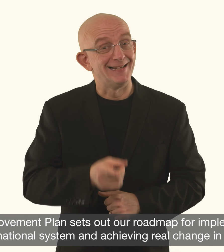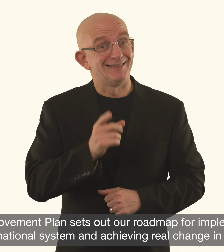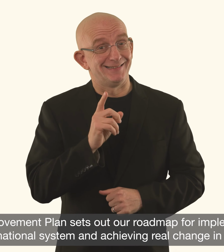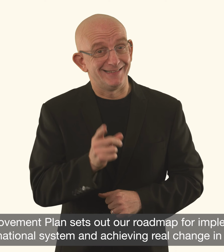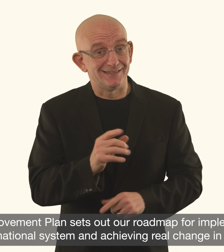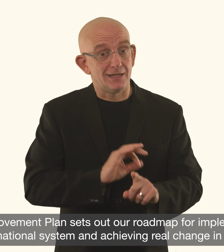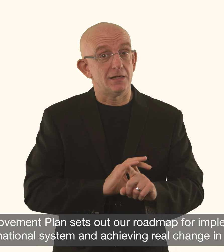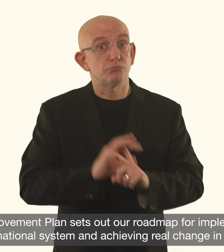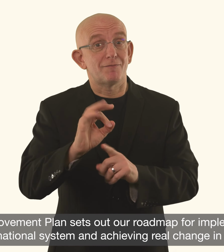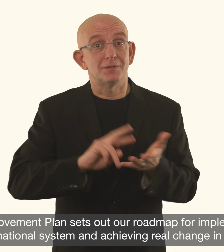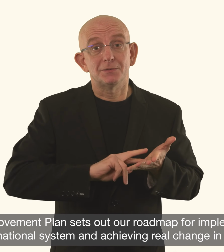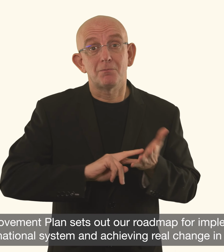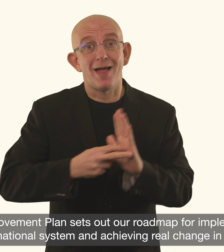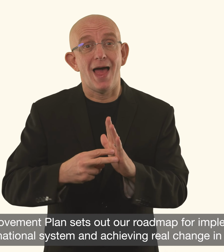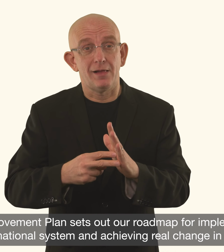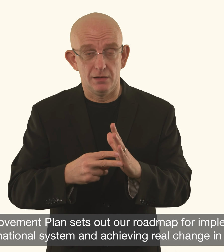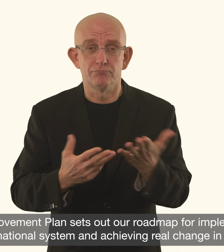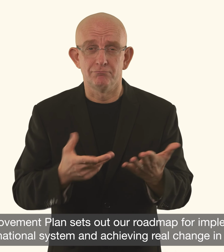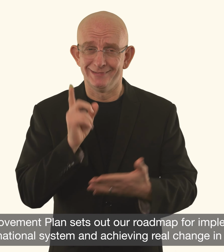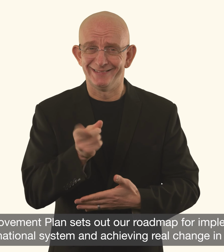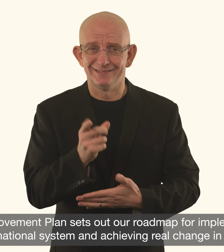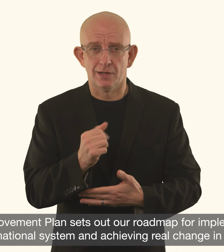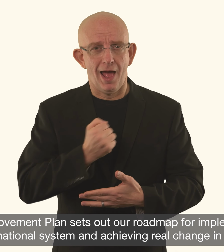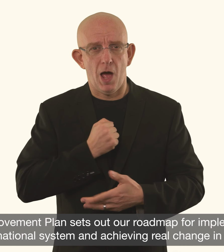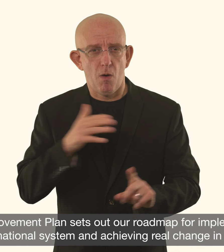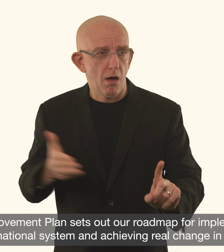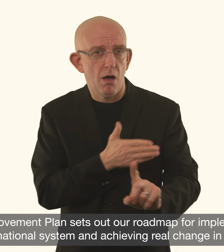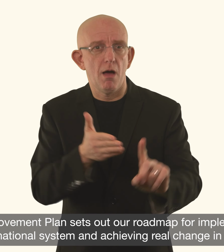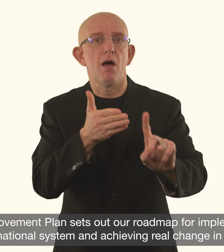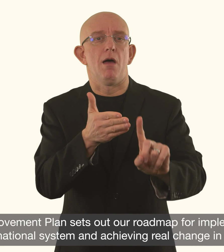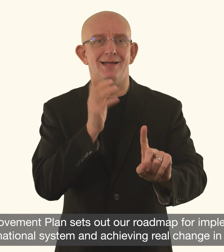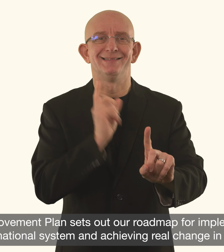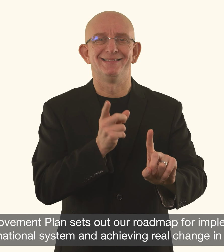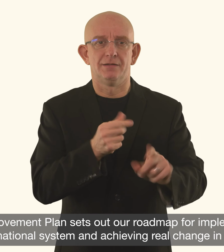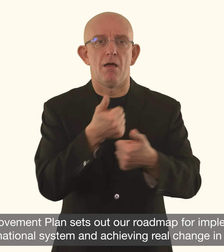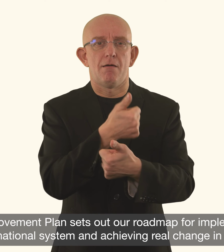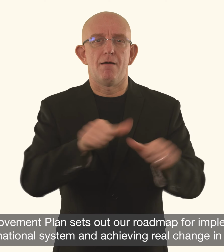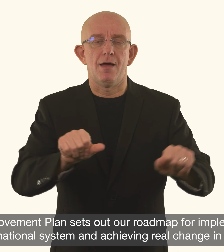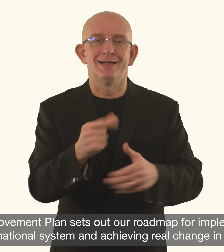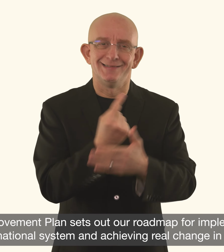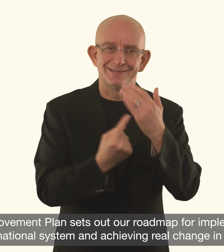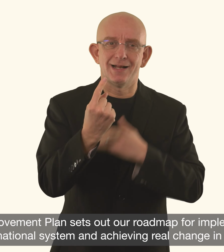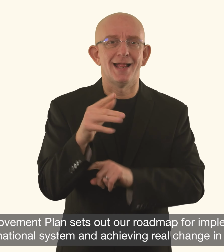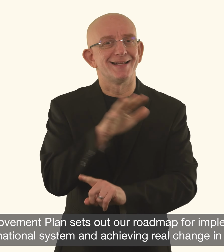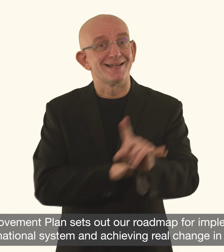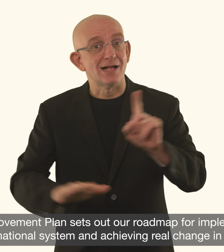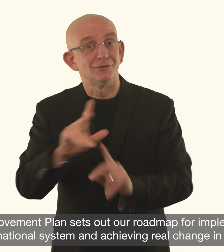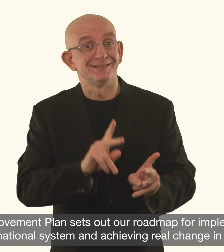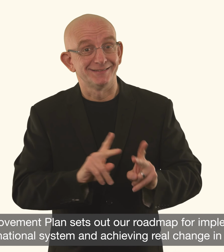This improvement plan sets out our roadmap for implementing a single national system and achieving real change in practice